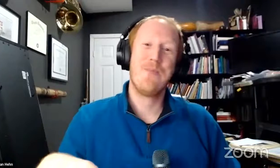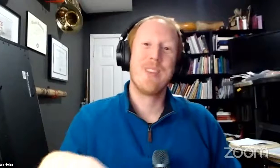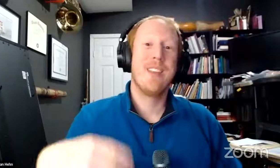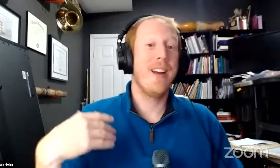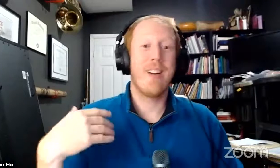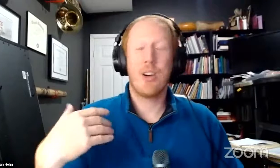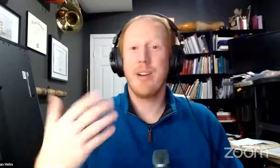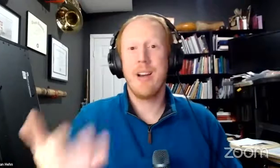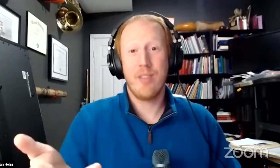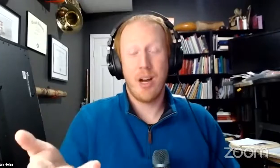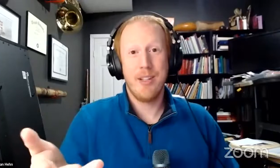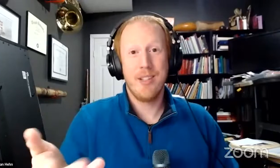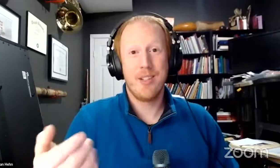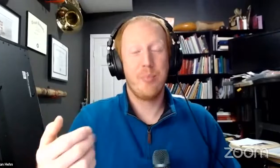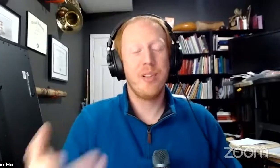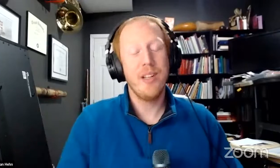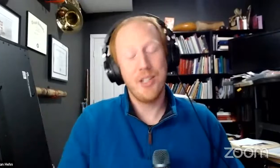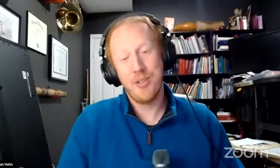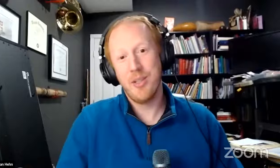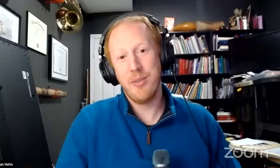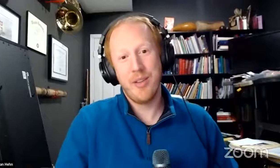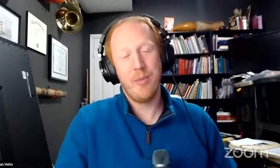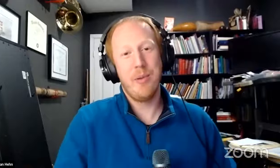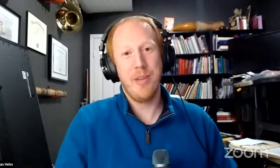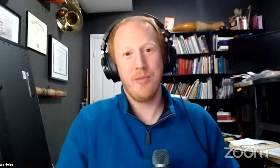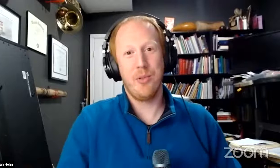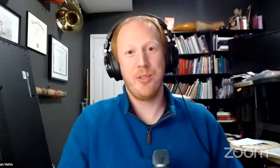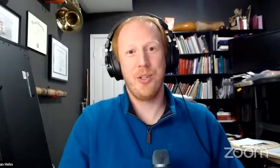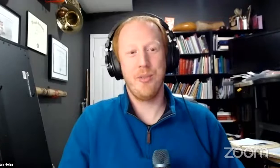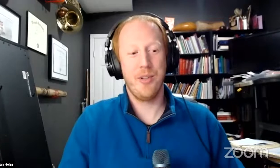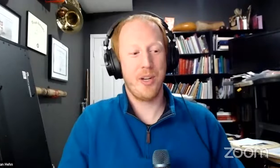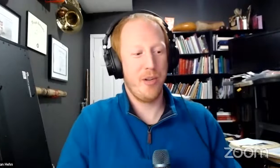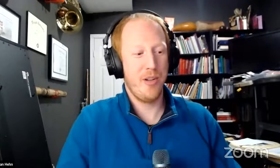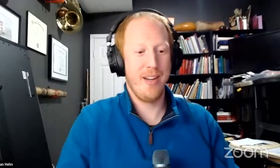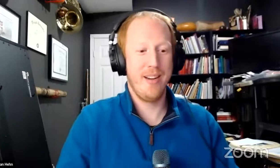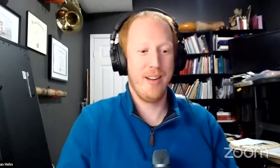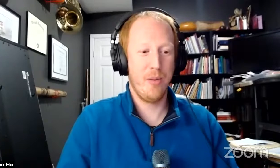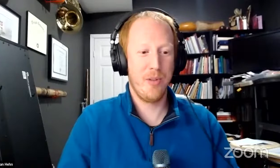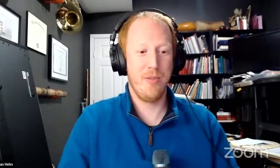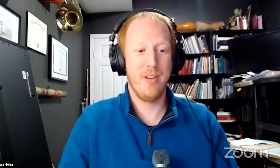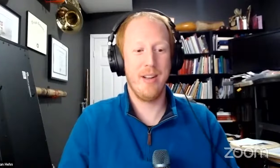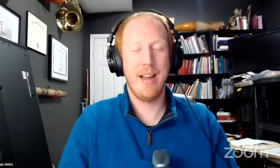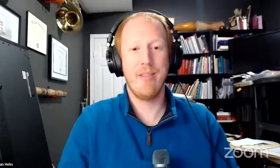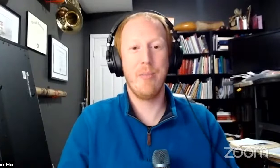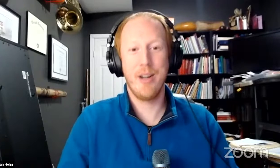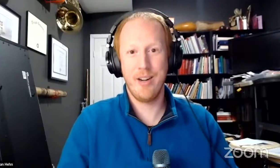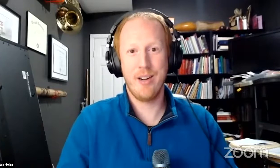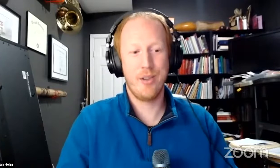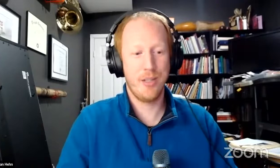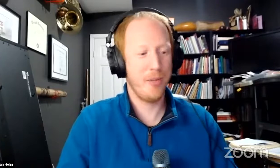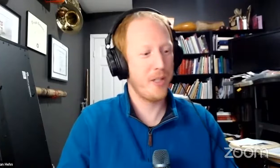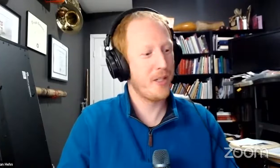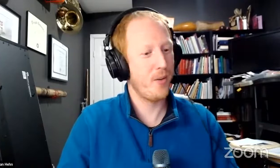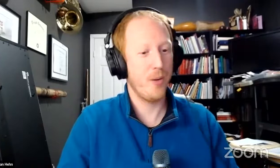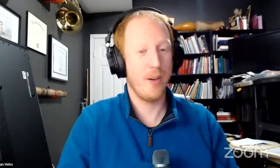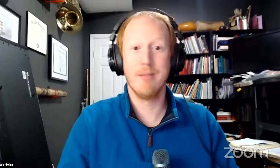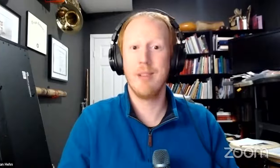sentinel, all personnel. No parallel, history will tell. Walls closing in around us. May